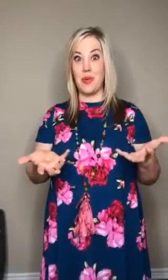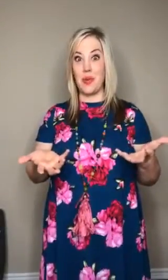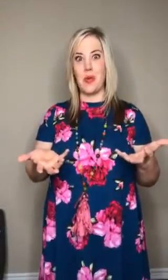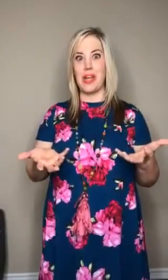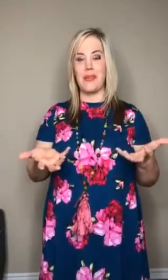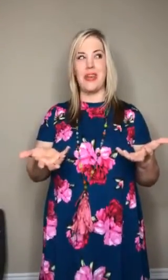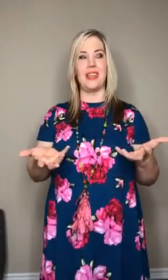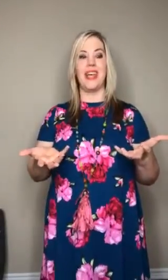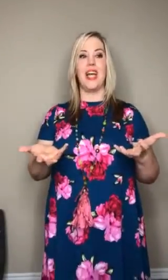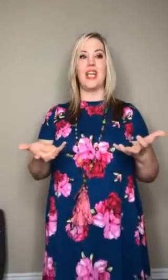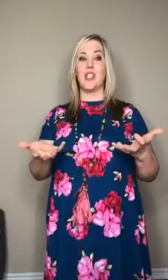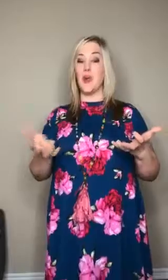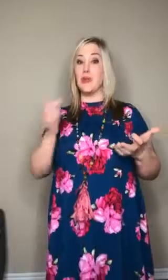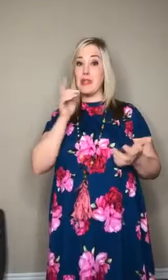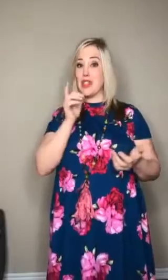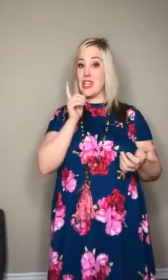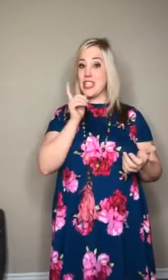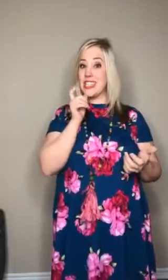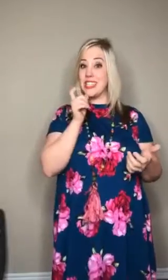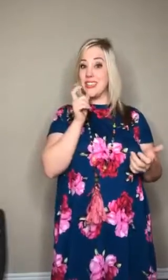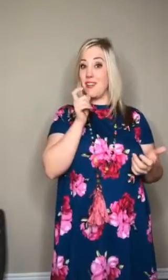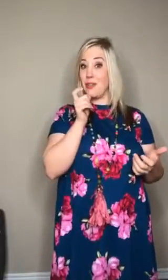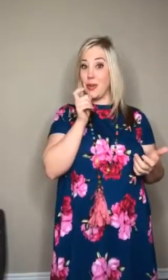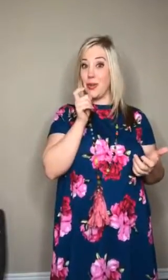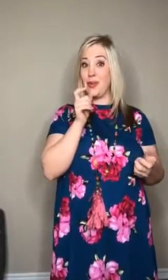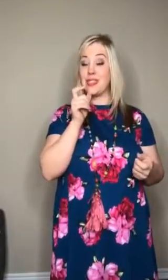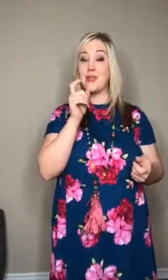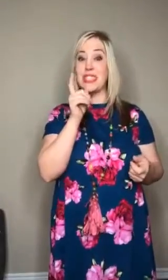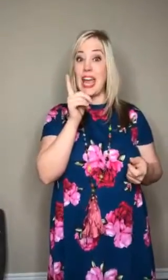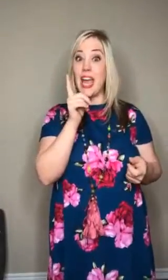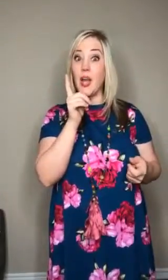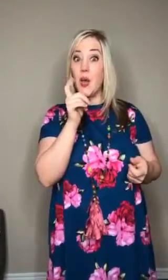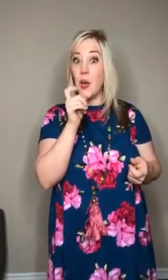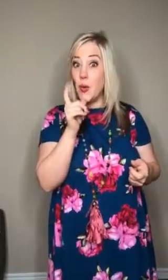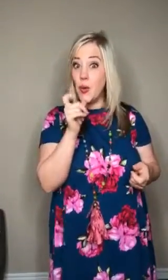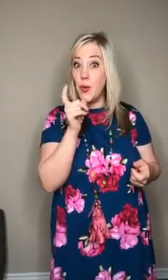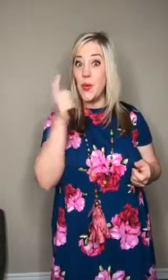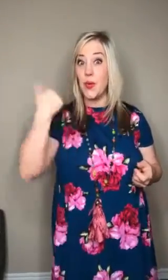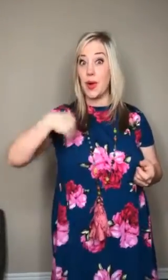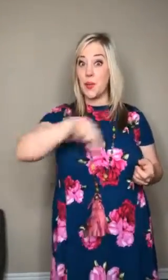that we're working with. So when we start, this is a sign for who. So we're saying, who are we?